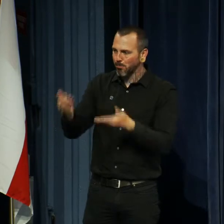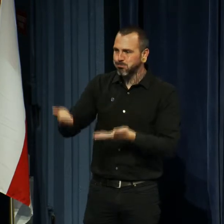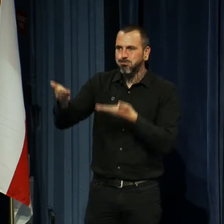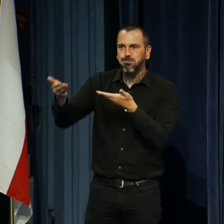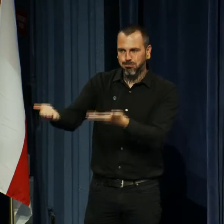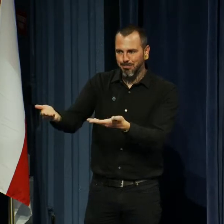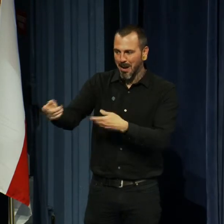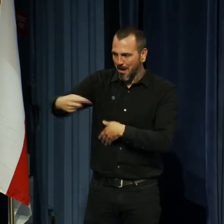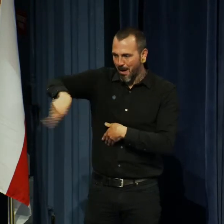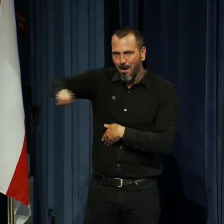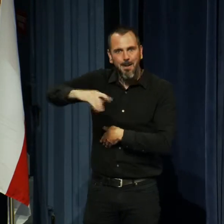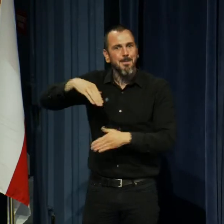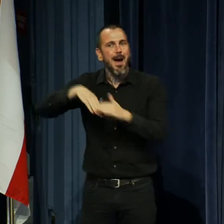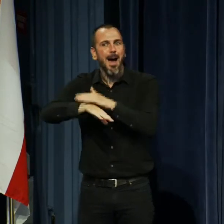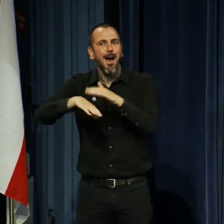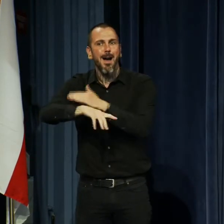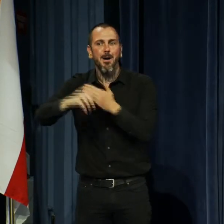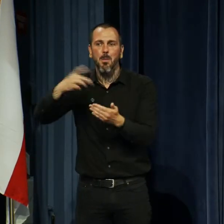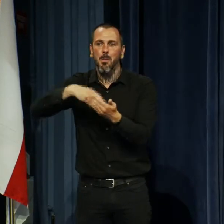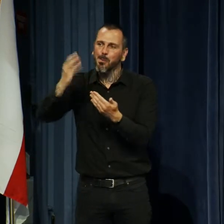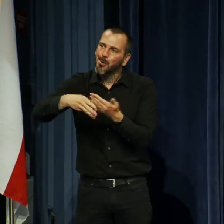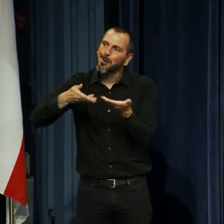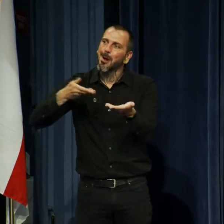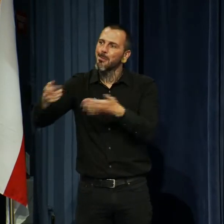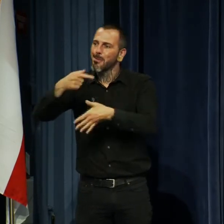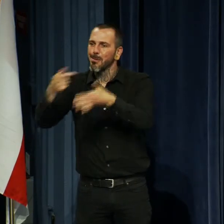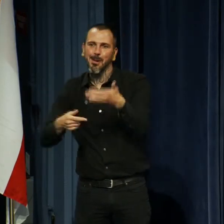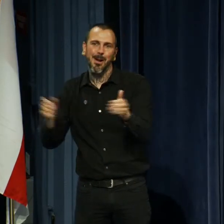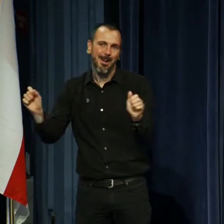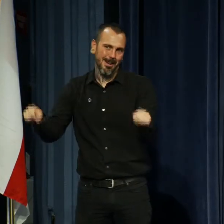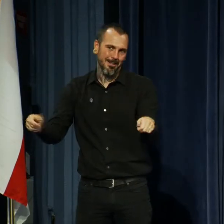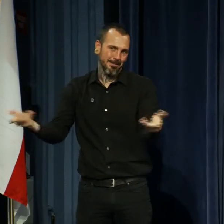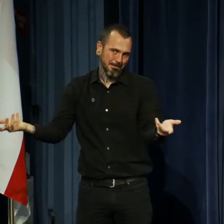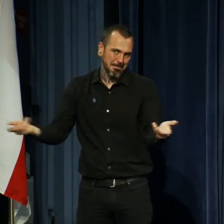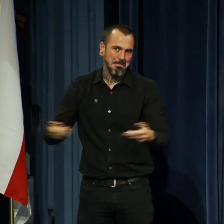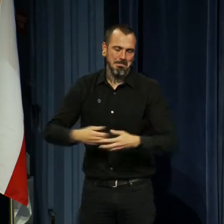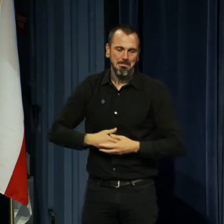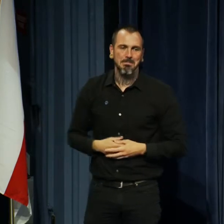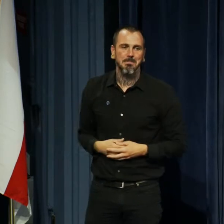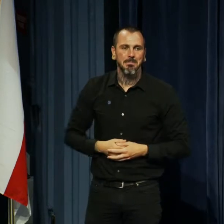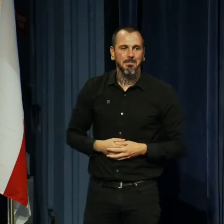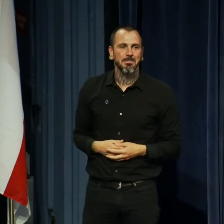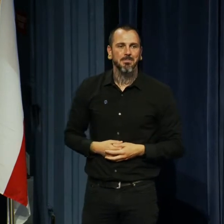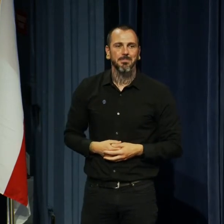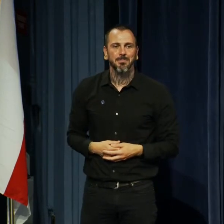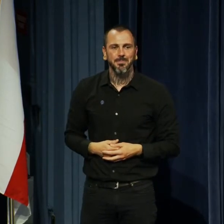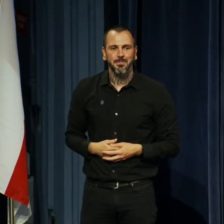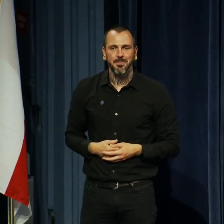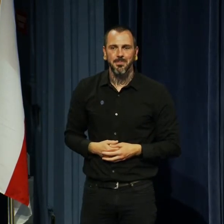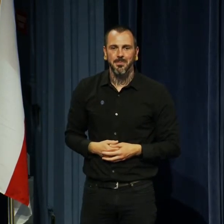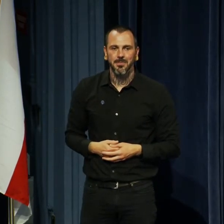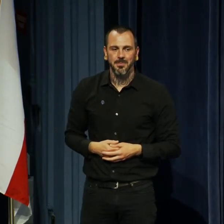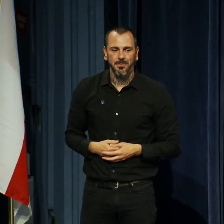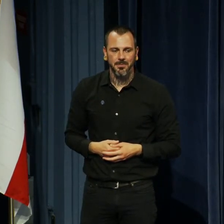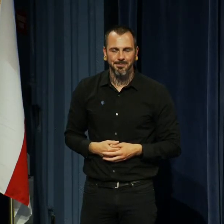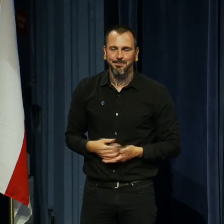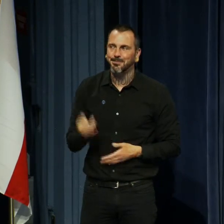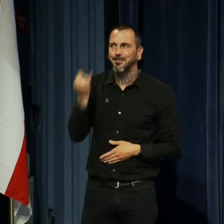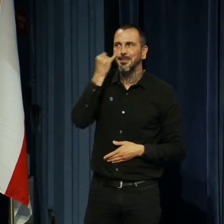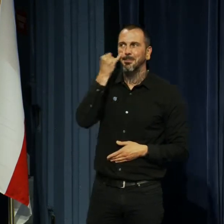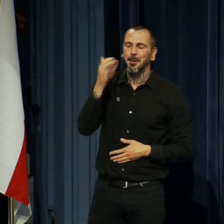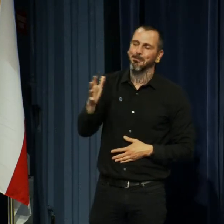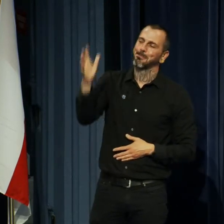as we celebrate the graduates of 2022. I now would like to introduce our stage guests. I ask that you please